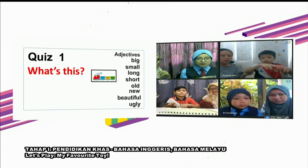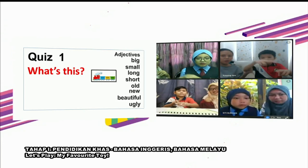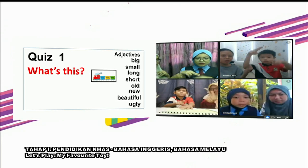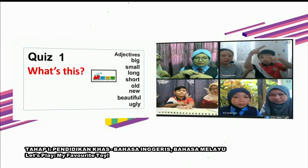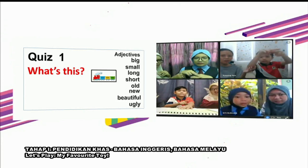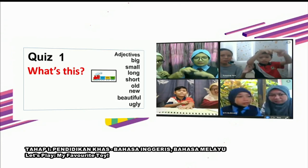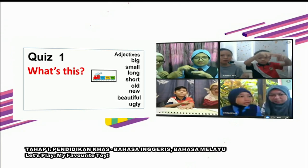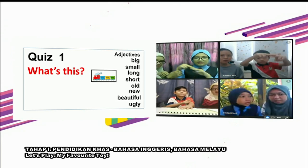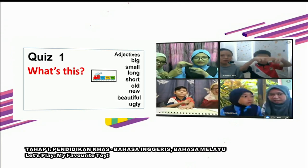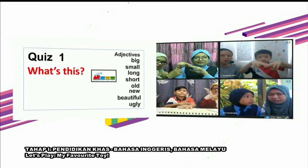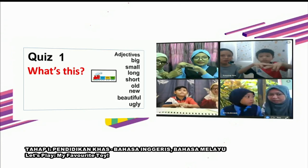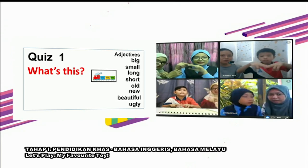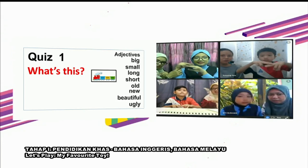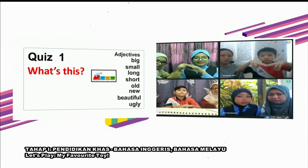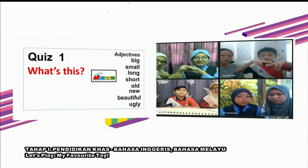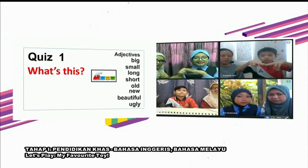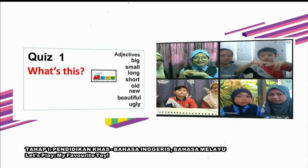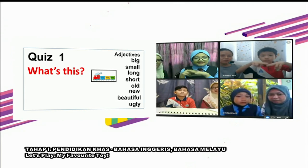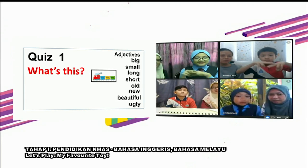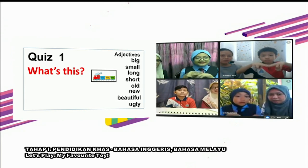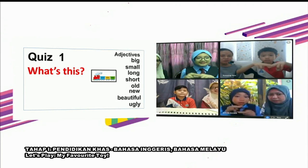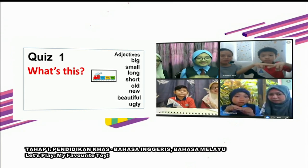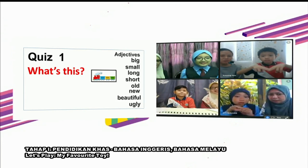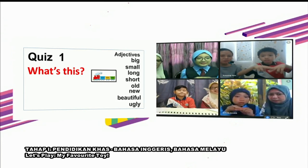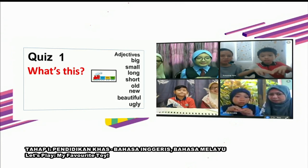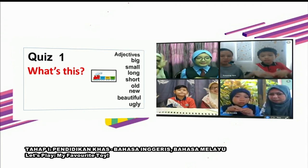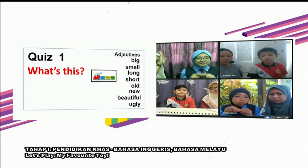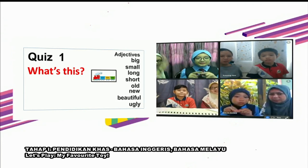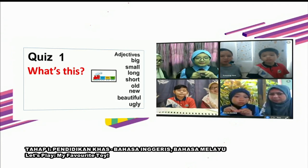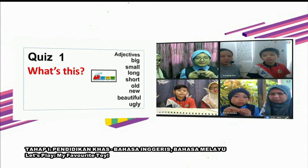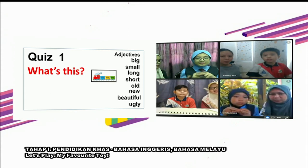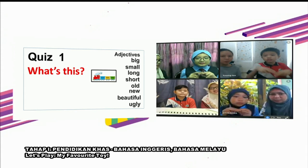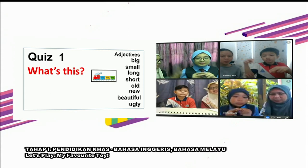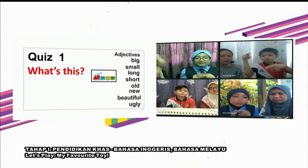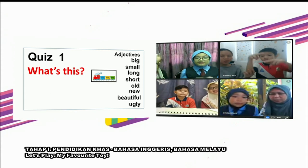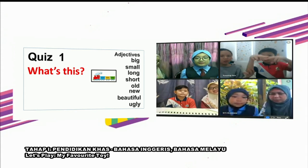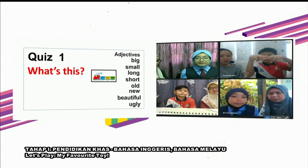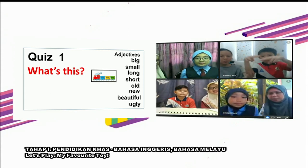a train. Yeah. Okay. Who want to try? Put up your hand. Put up your hand. Yumpi. Who want to try?